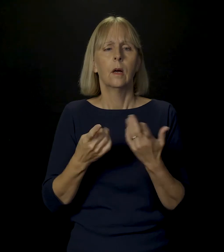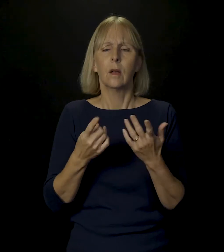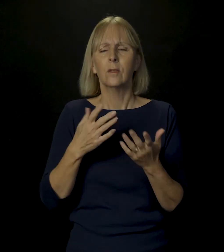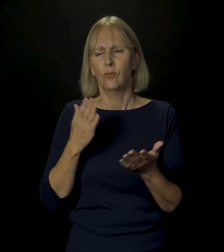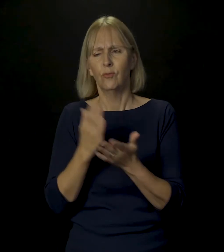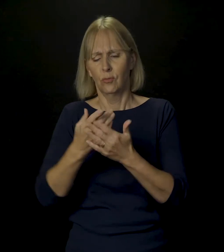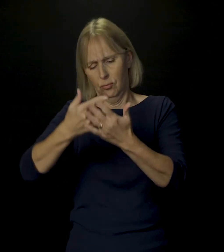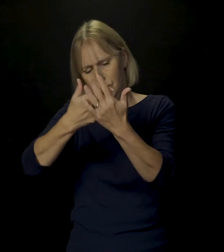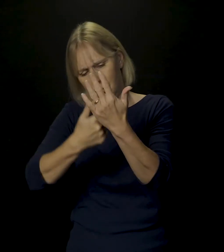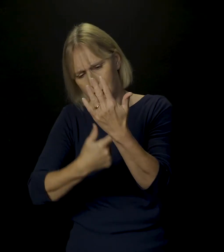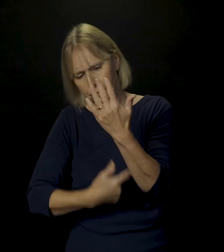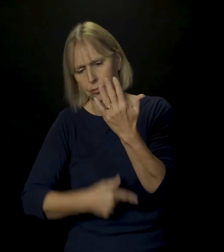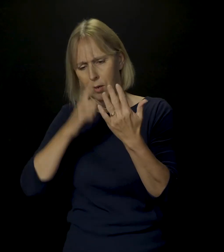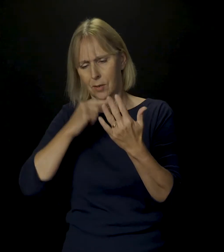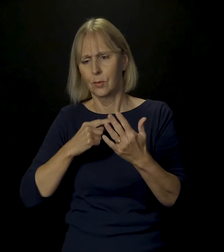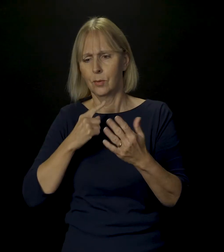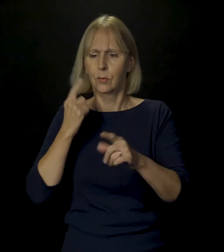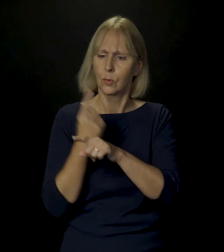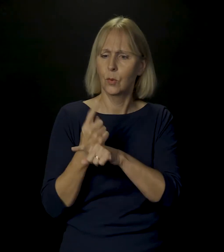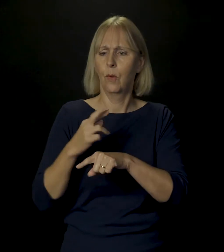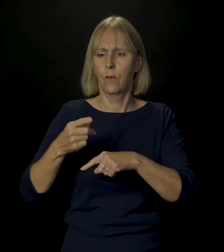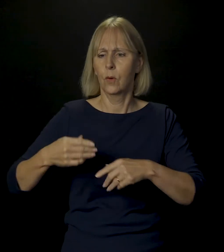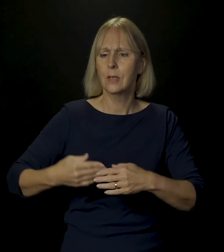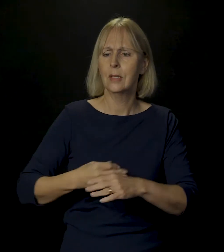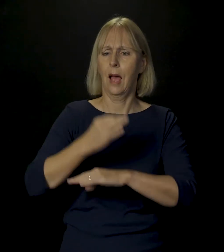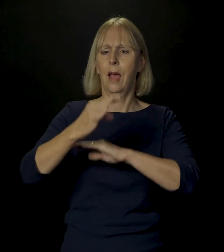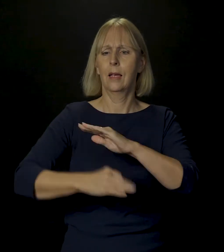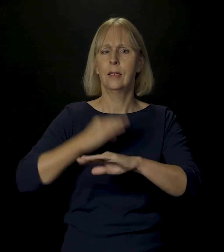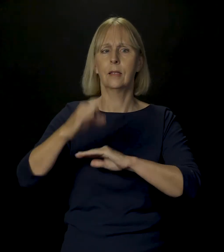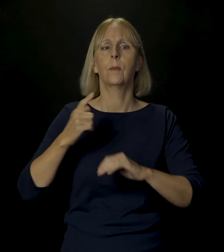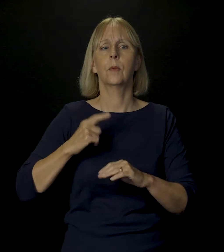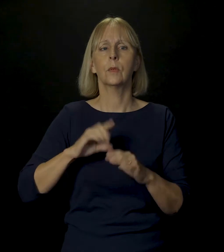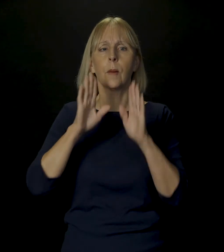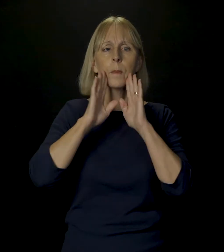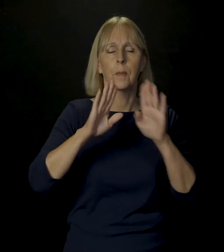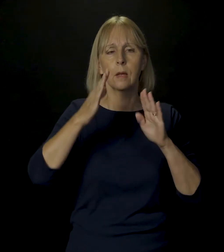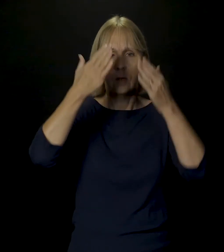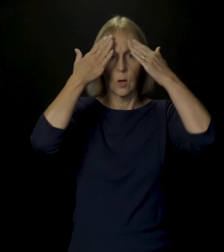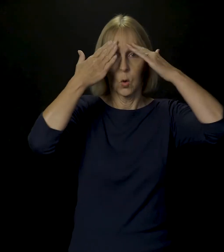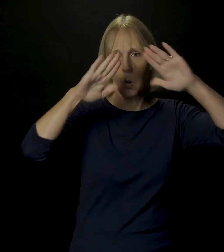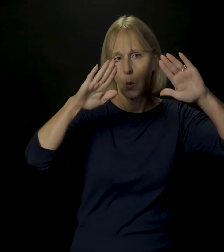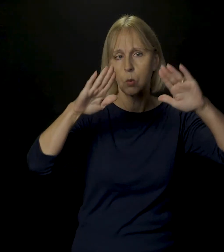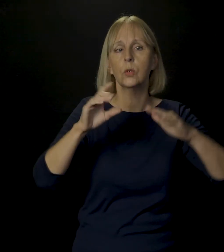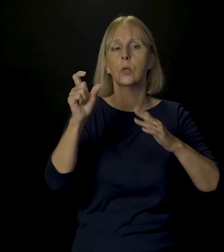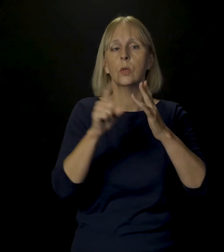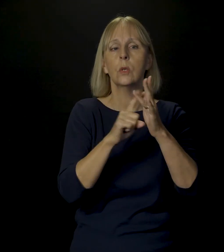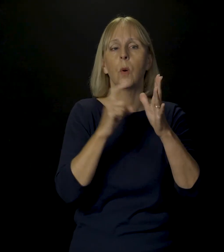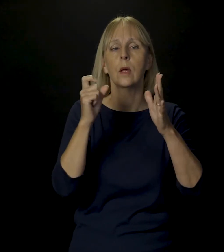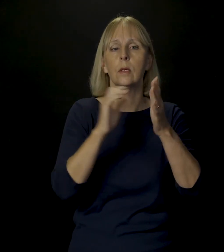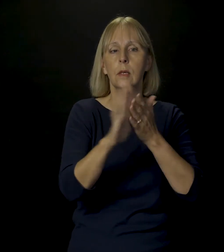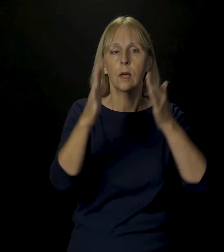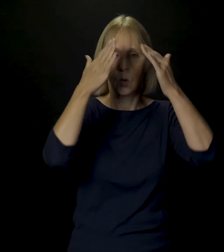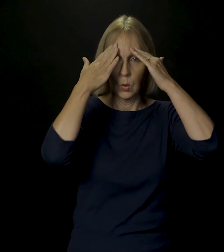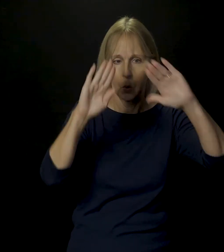I could Really go On for Days And I Probably Will We've Also got Incredible Coach Mentors That have Been Serving And connecting